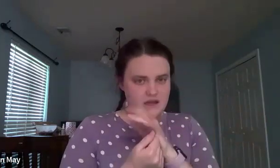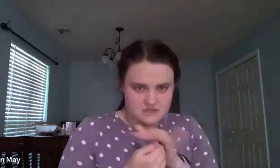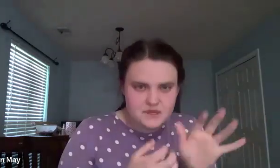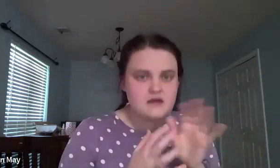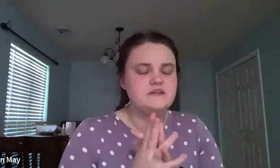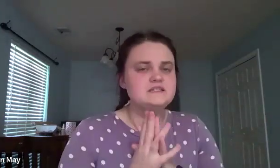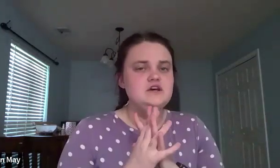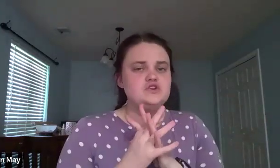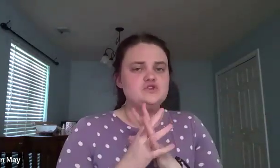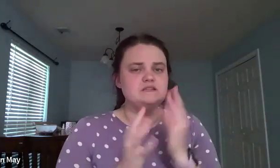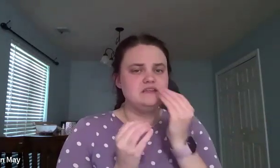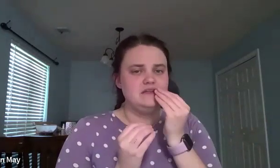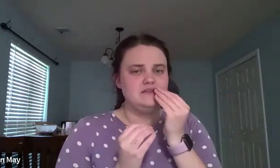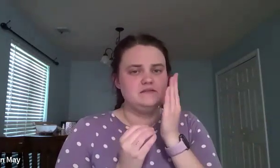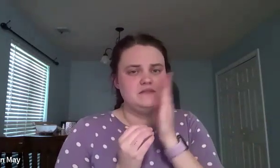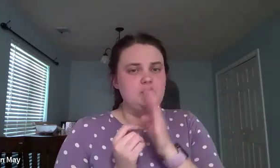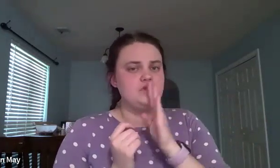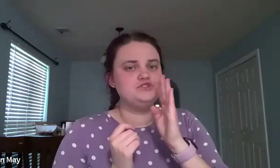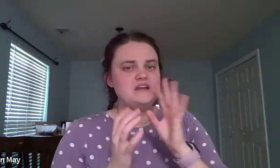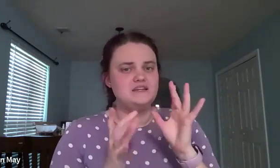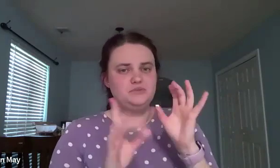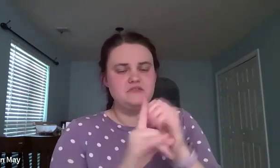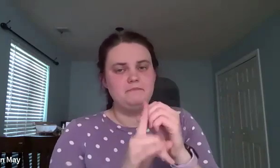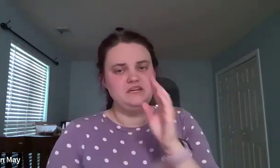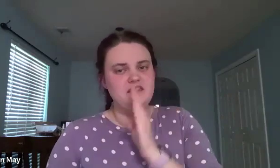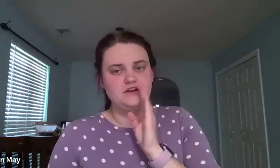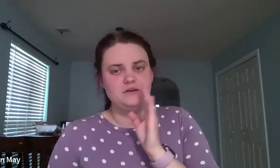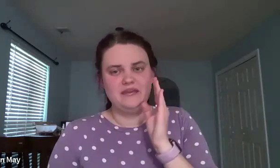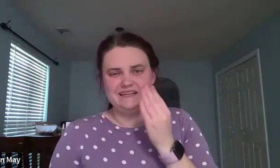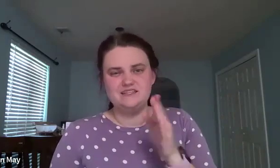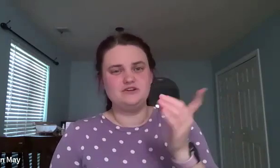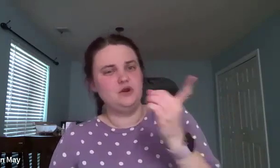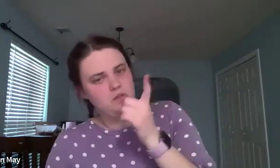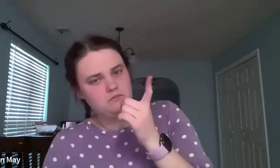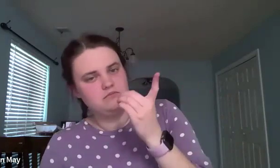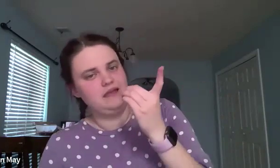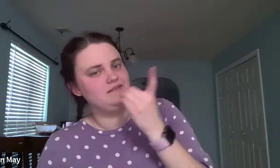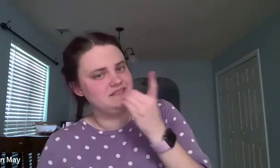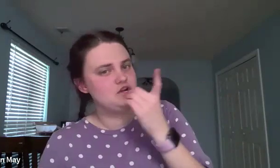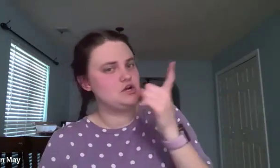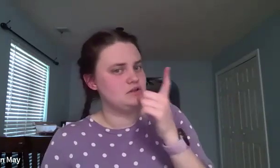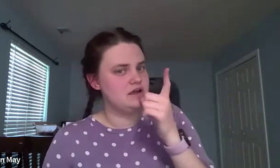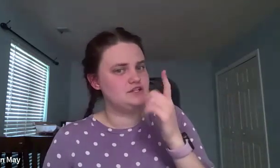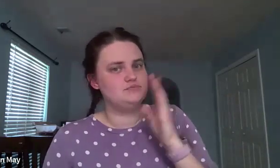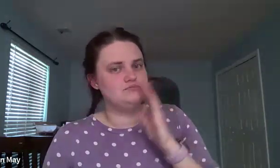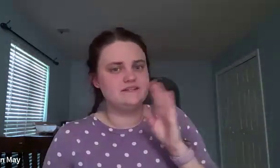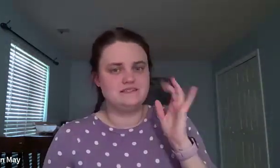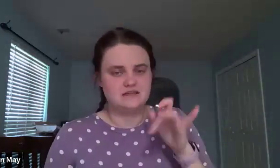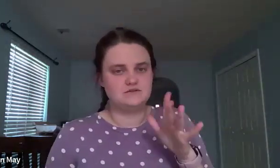how to spell and things. So it's like, they'll just kind of put that B there to make it easier, like dinner, lunch, breakfast, that sort of